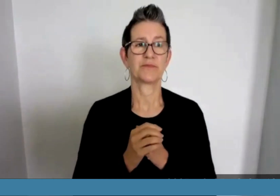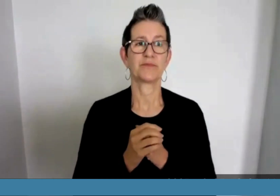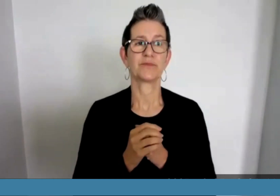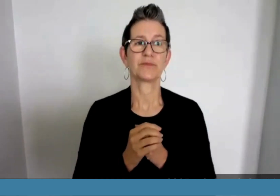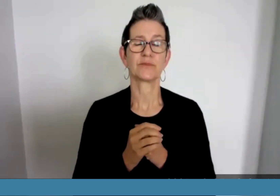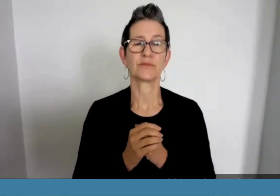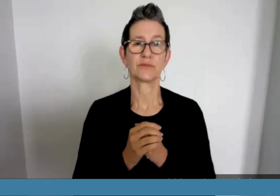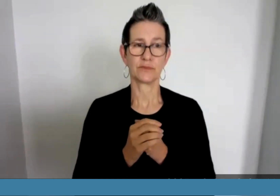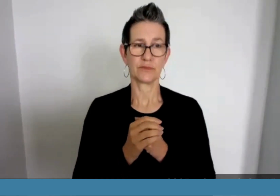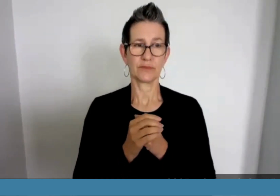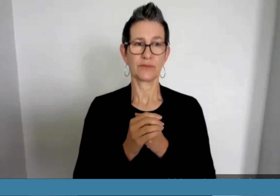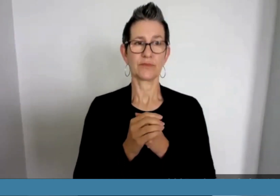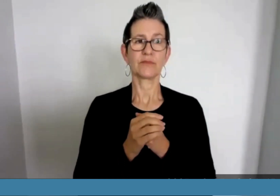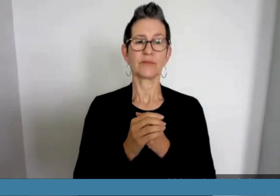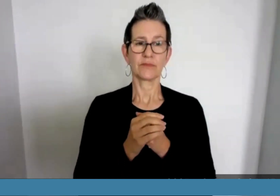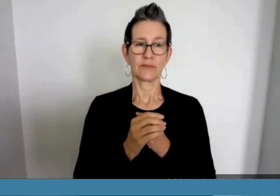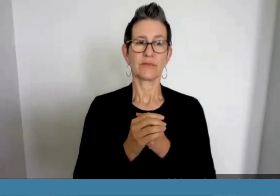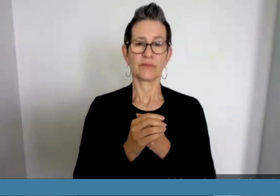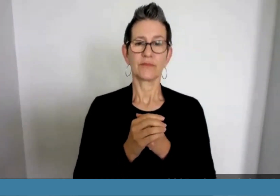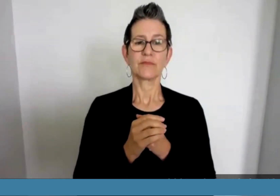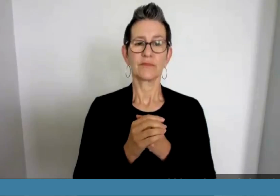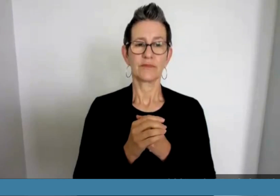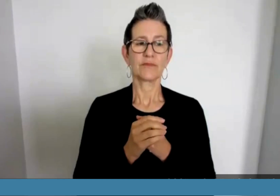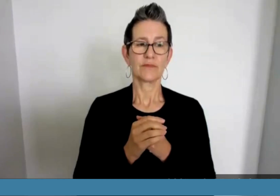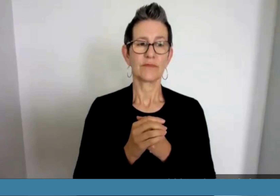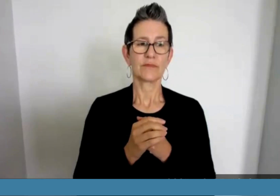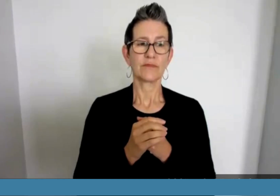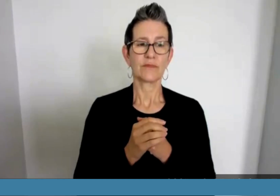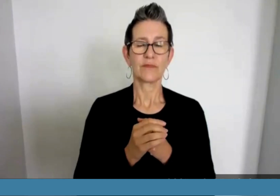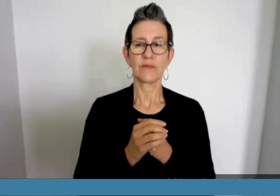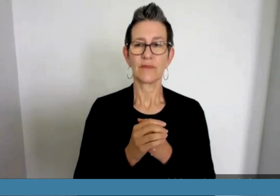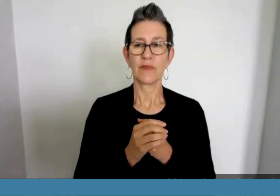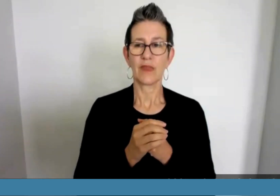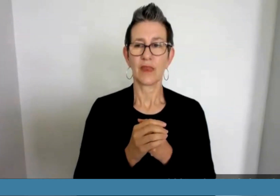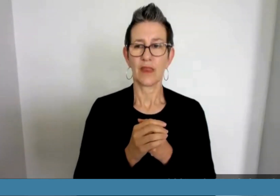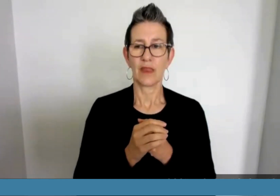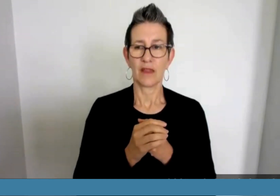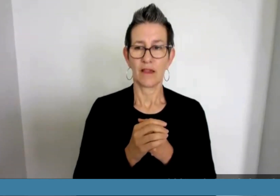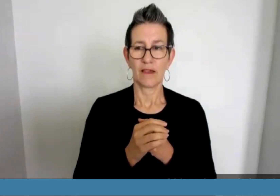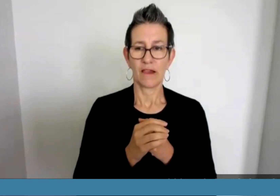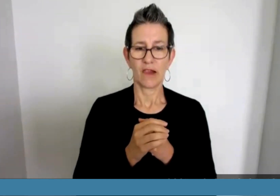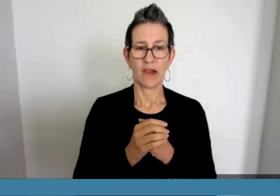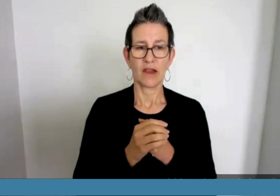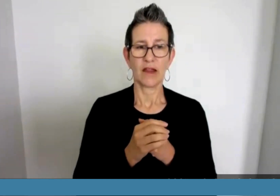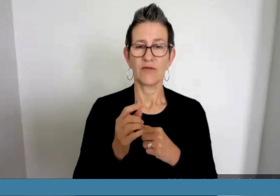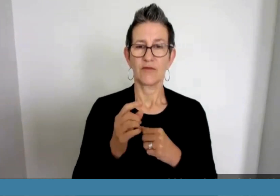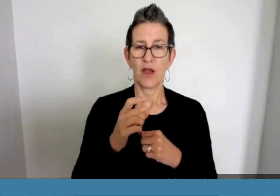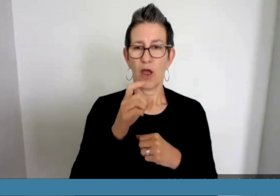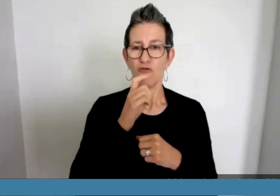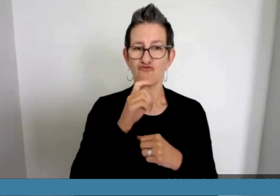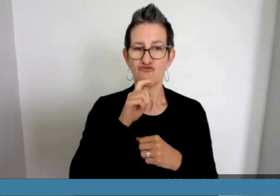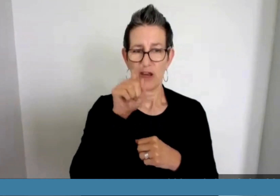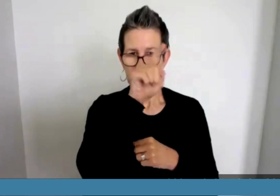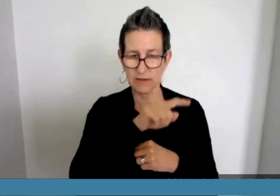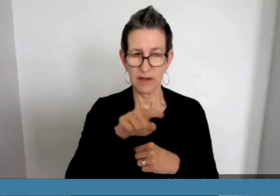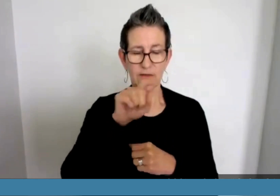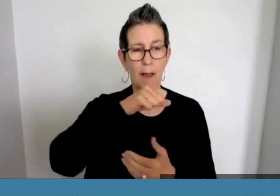I've indicated the minimum required research team members in red, in a red outline on the slide. So these are